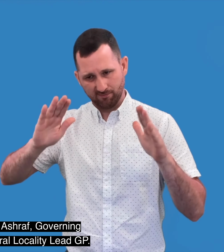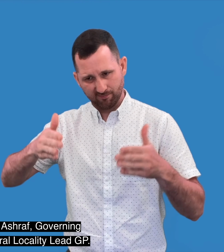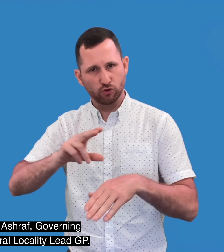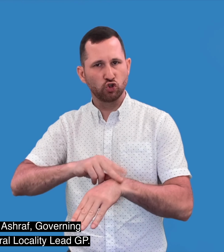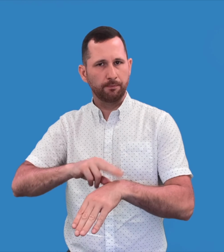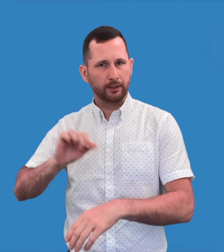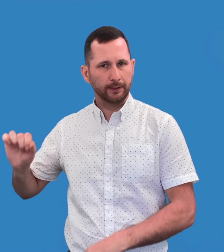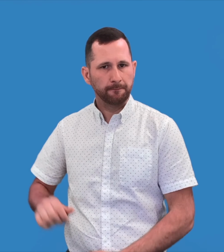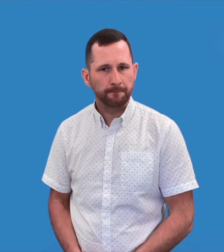GP.